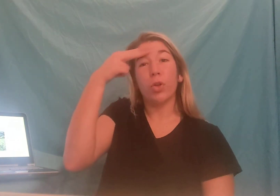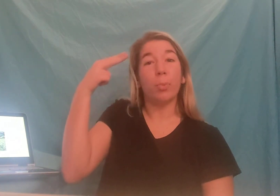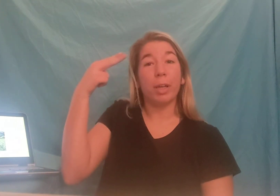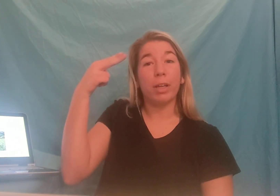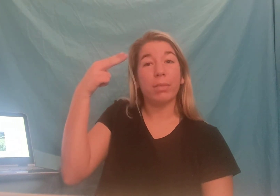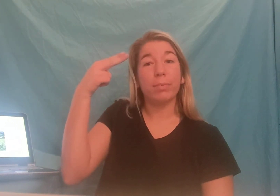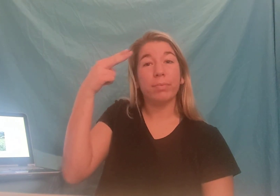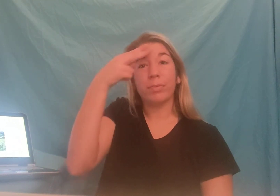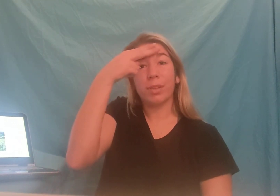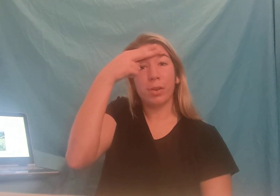Humid,